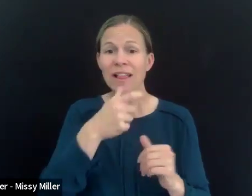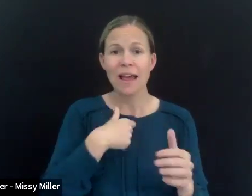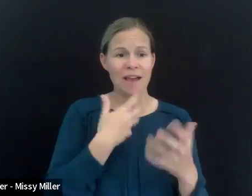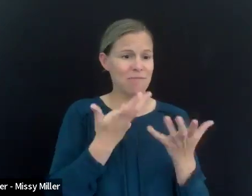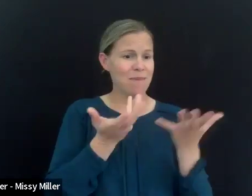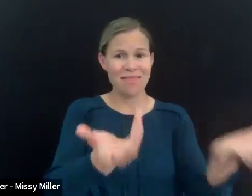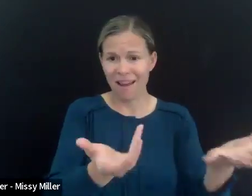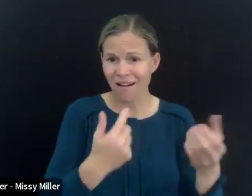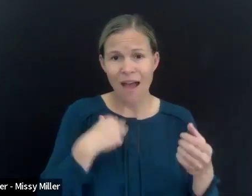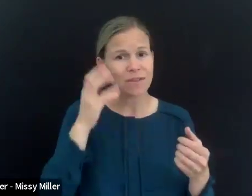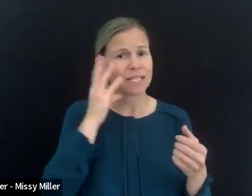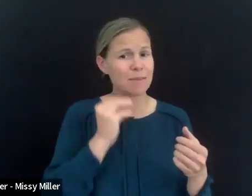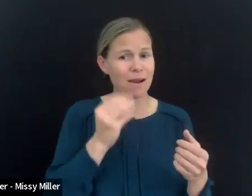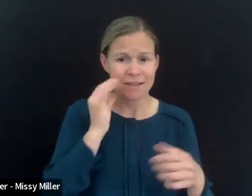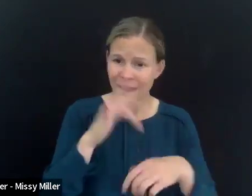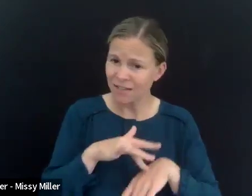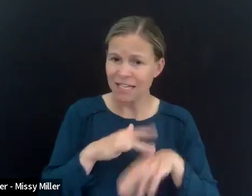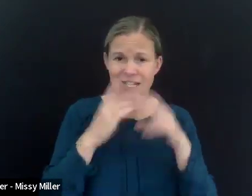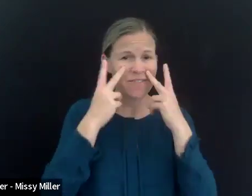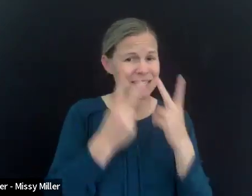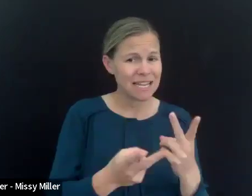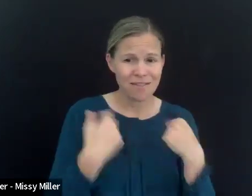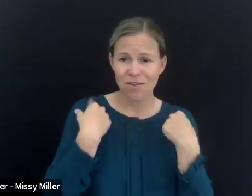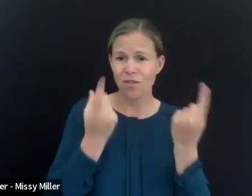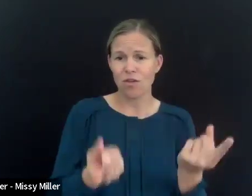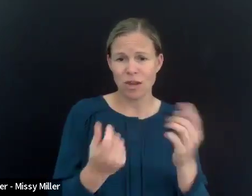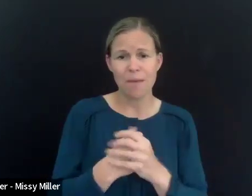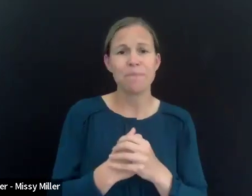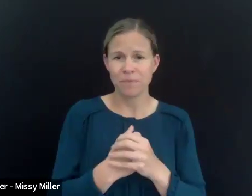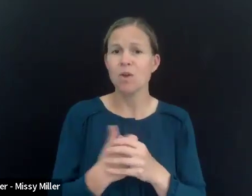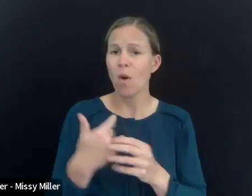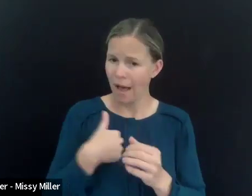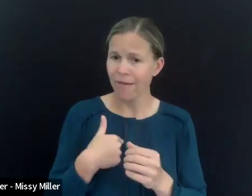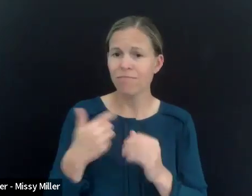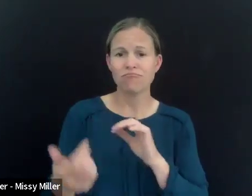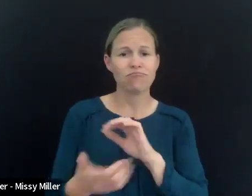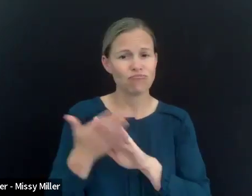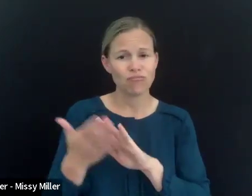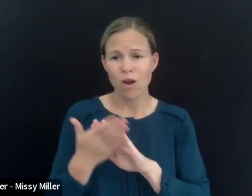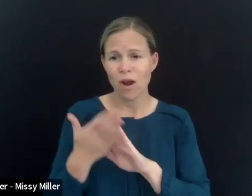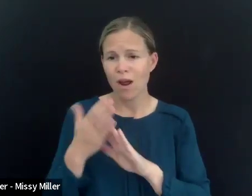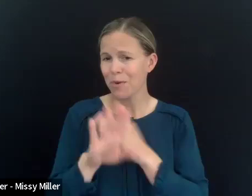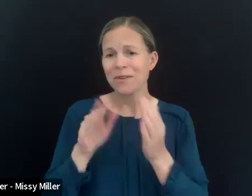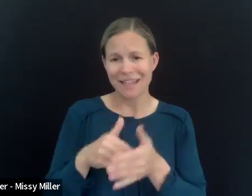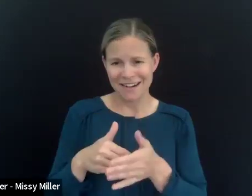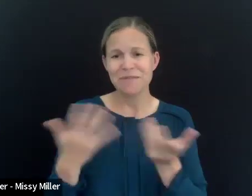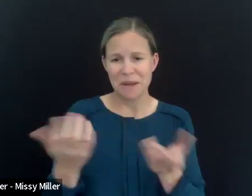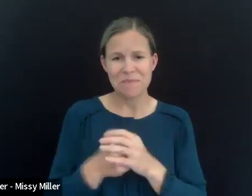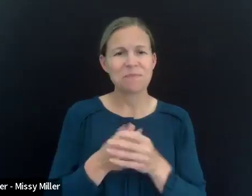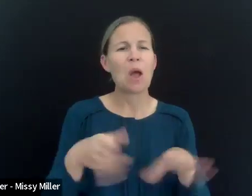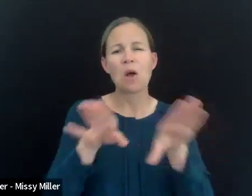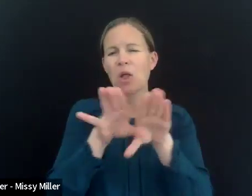weeds of running a birth center. So I'll close it there. Thank you, Denicia.